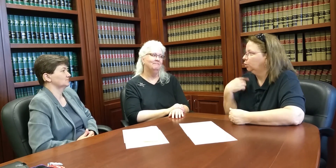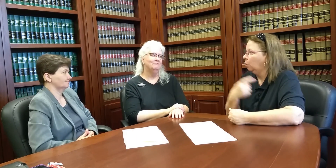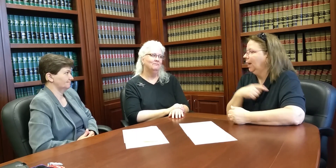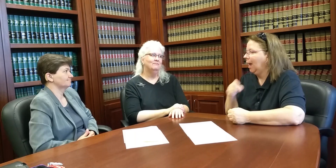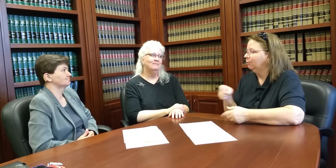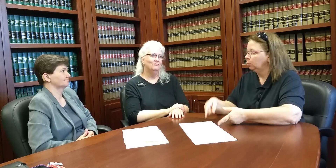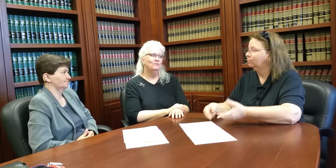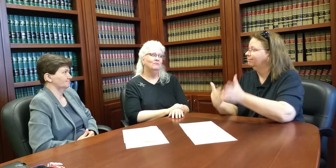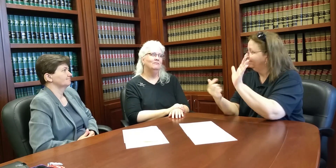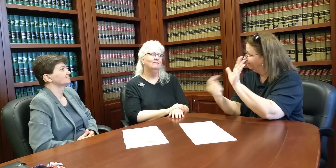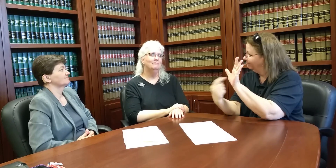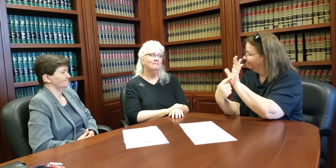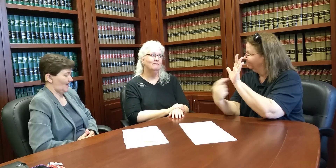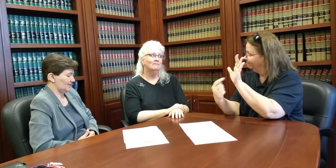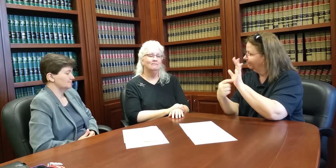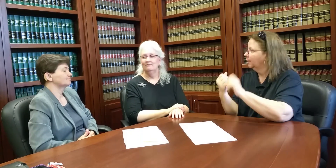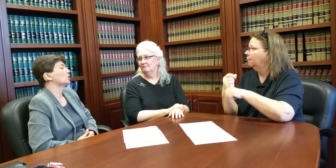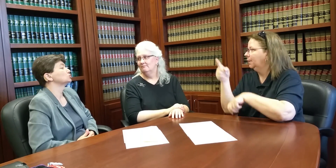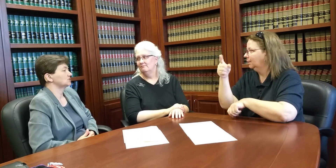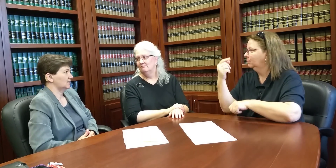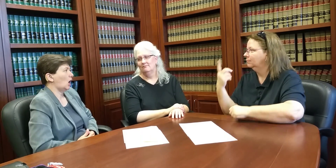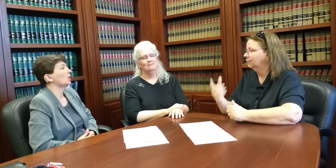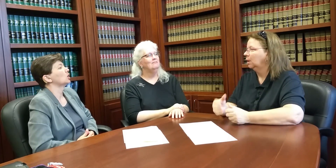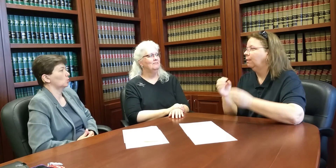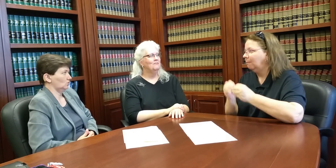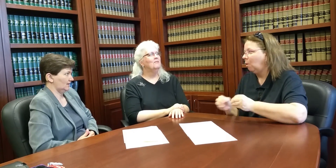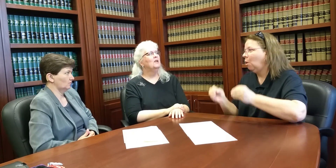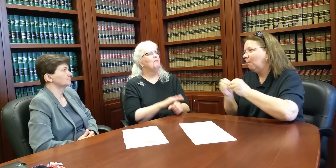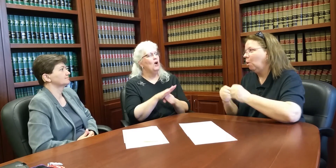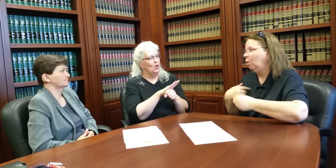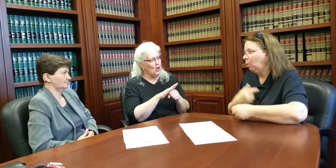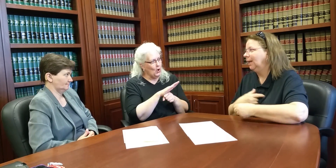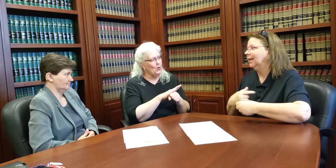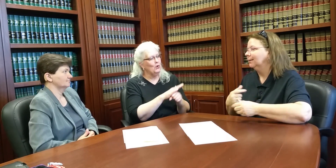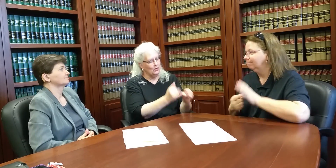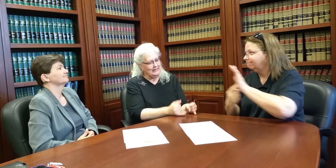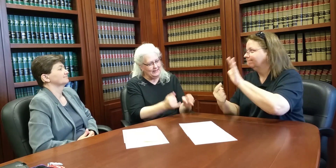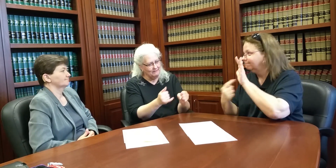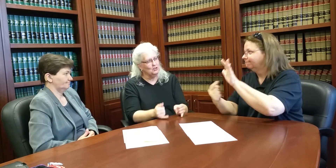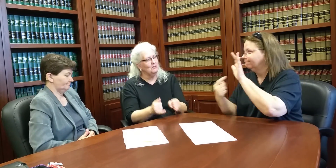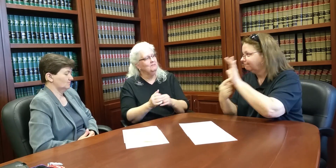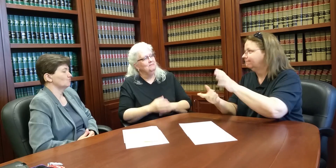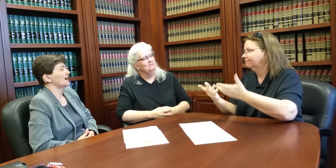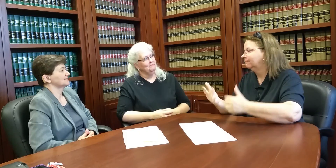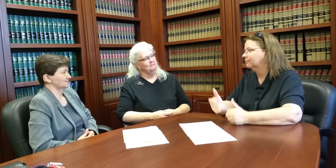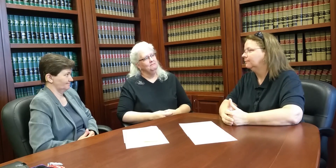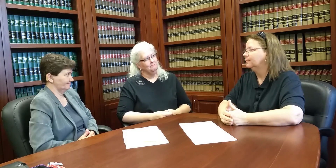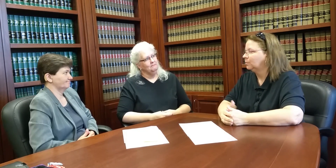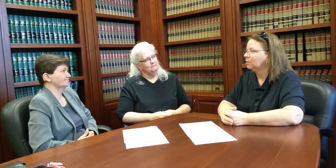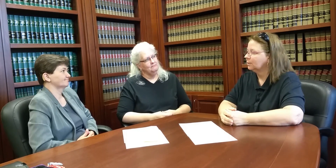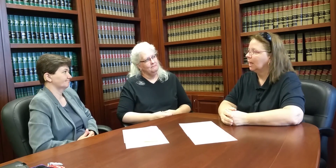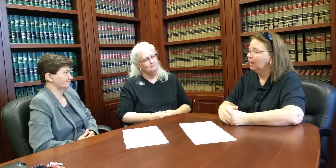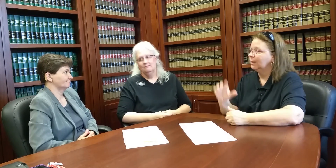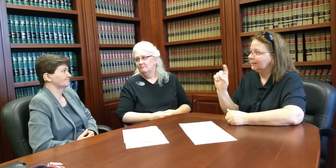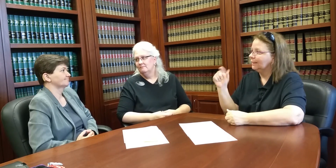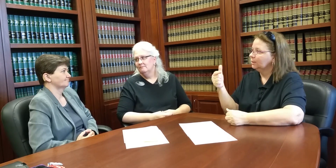We have to. About it personally on a local level. More way. Right. They